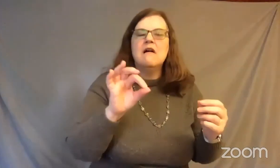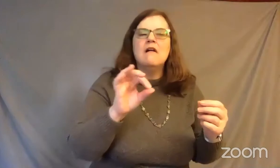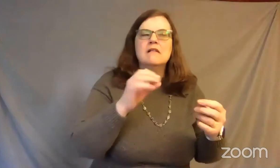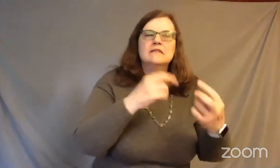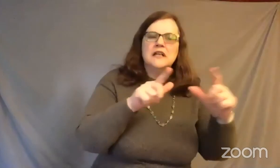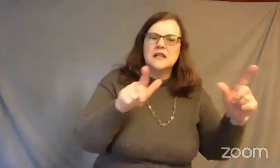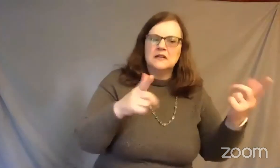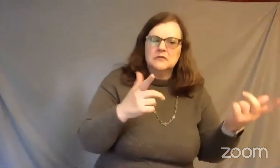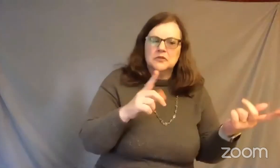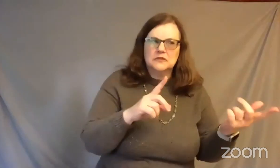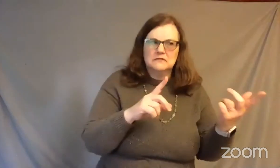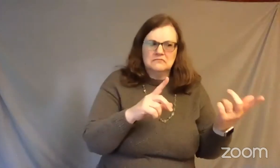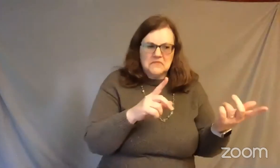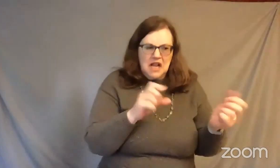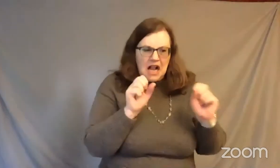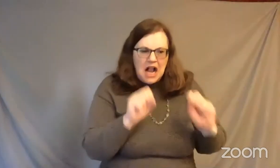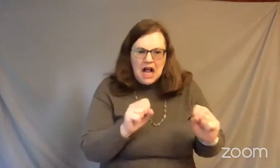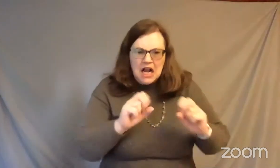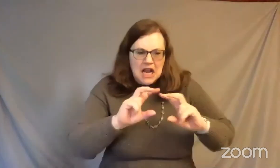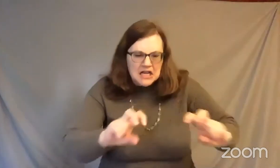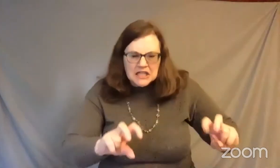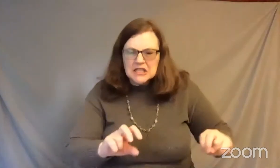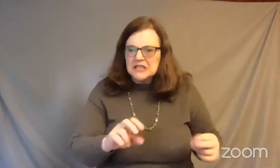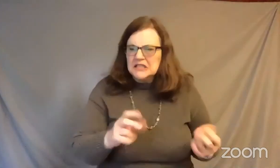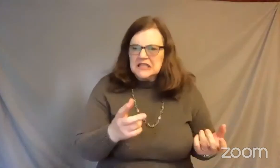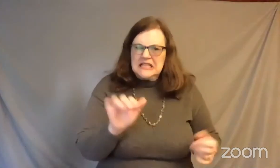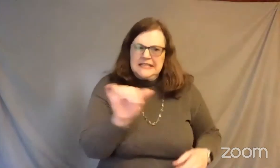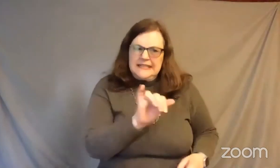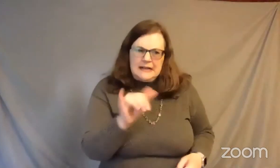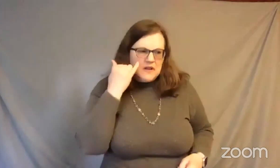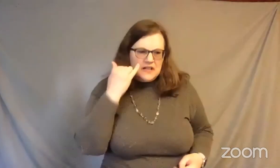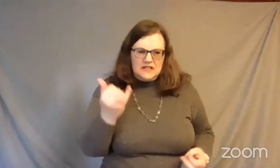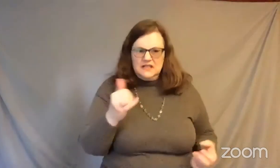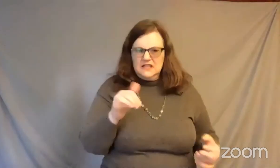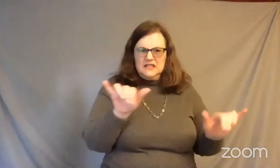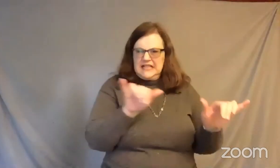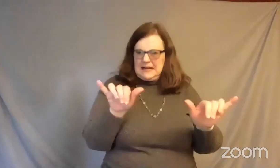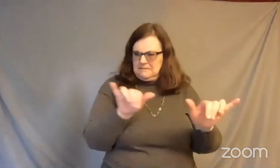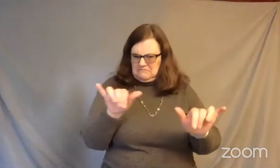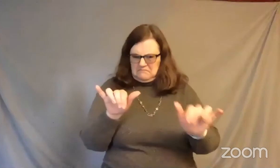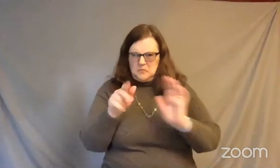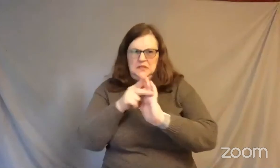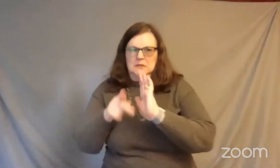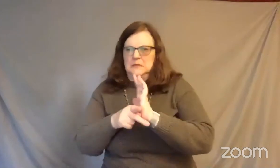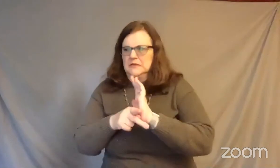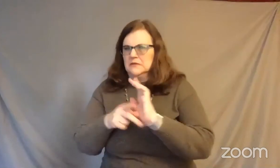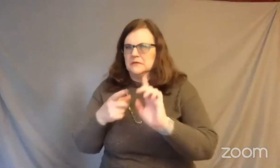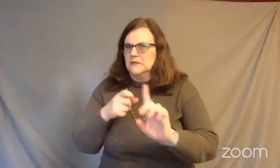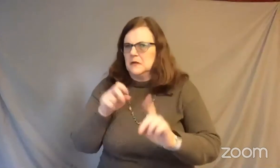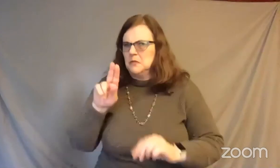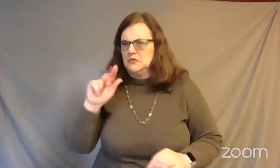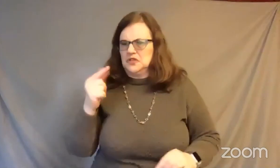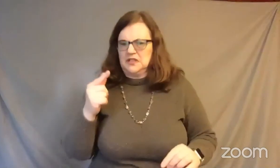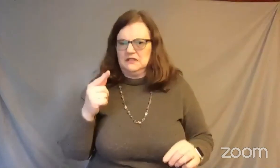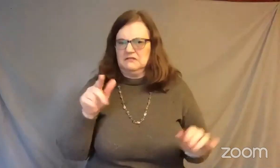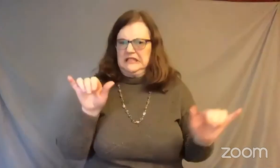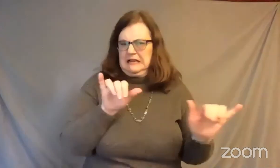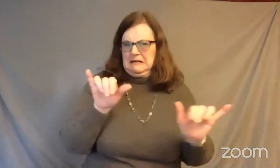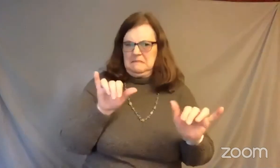the grammatical properties of the language and the analysis seem to be very similar in terms of